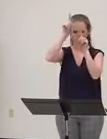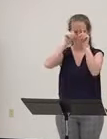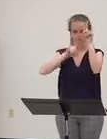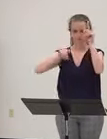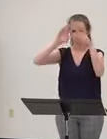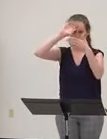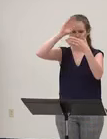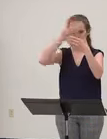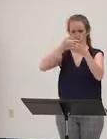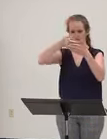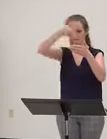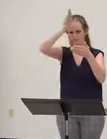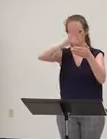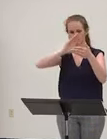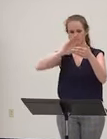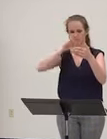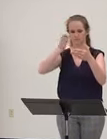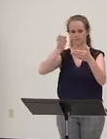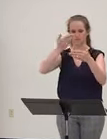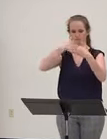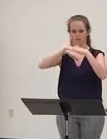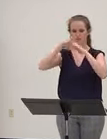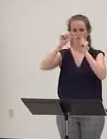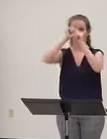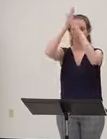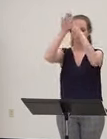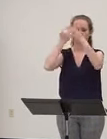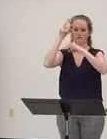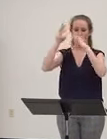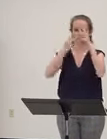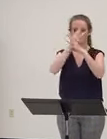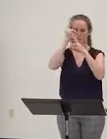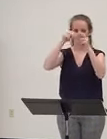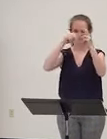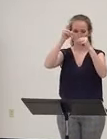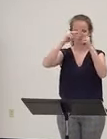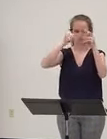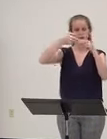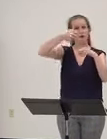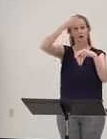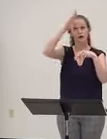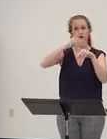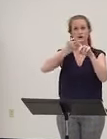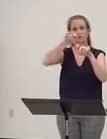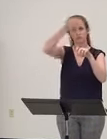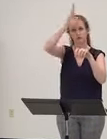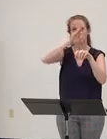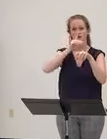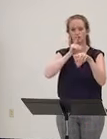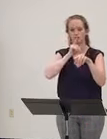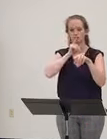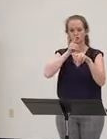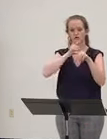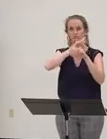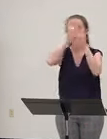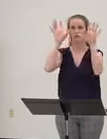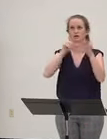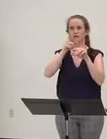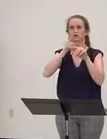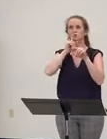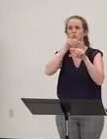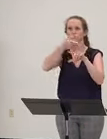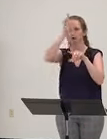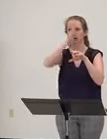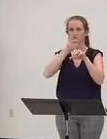Christ, the only begotten Son of God, born of the Father before all ages, God from God, light from